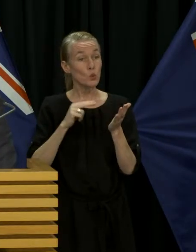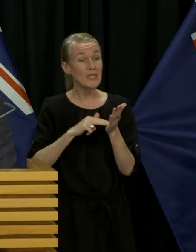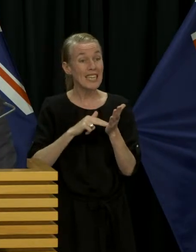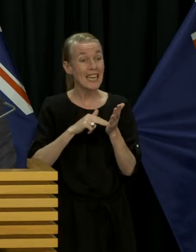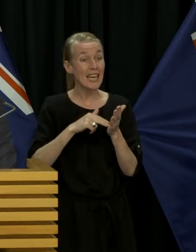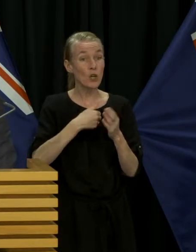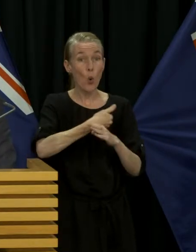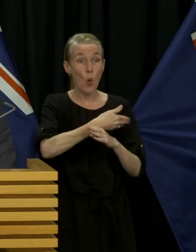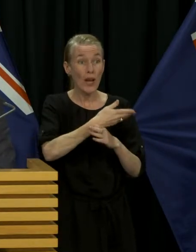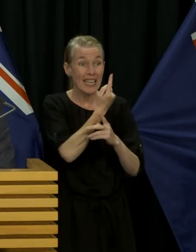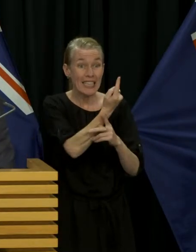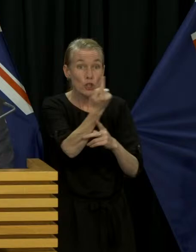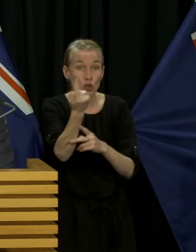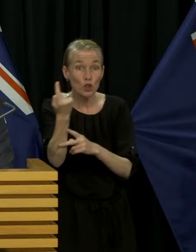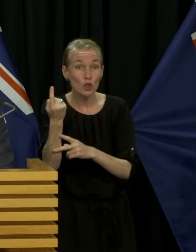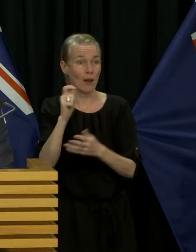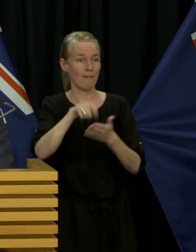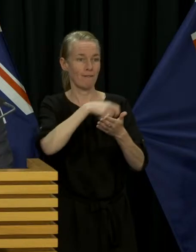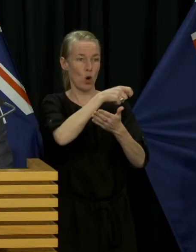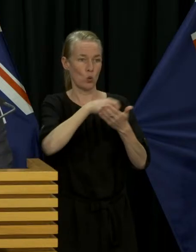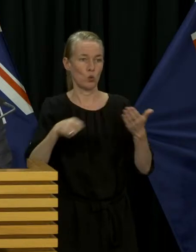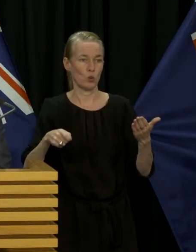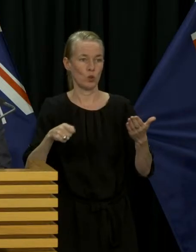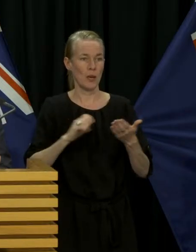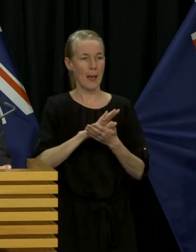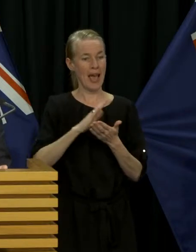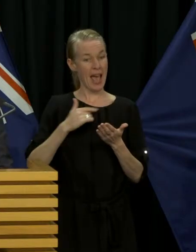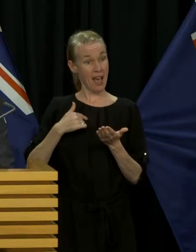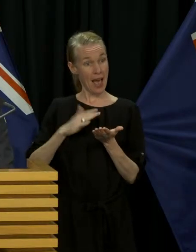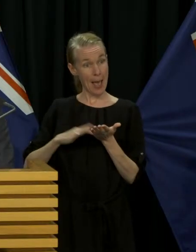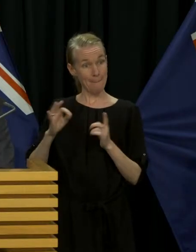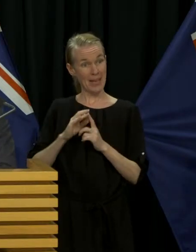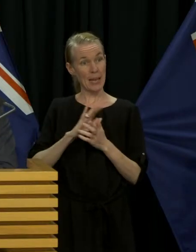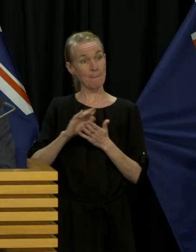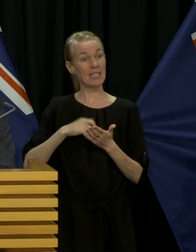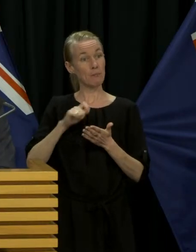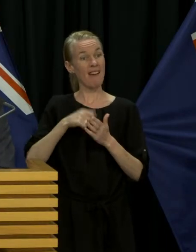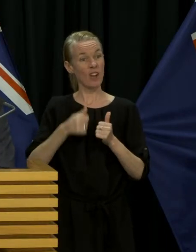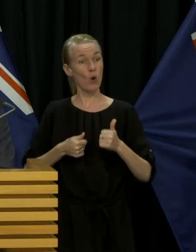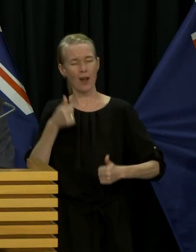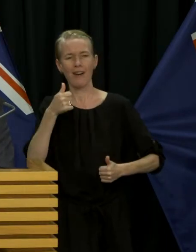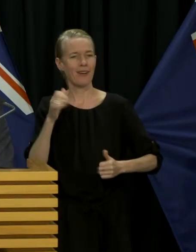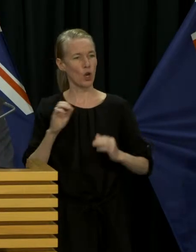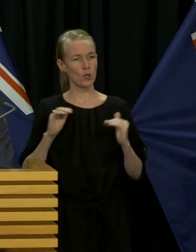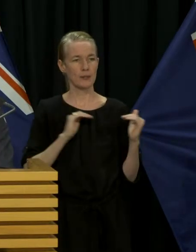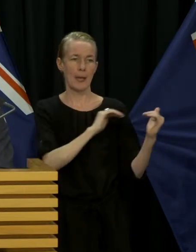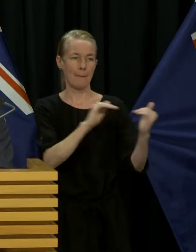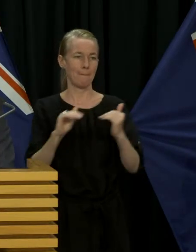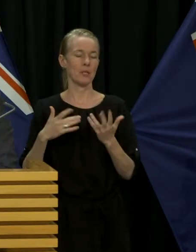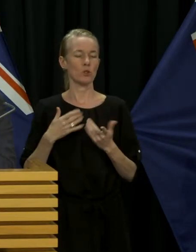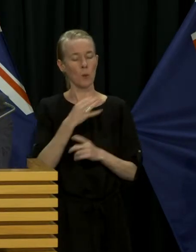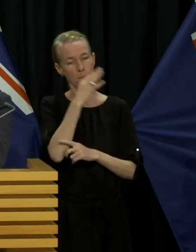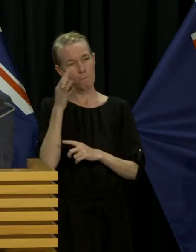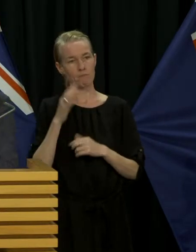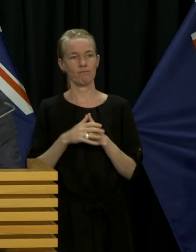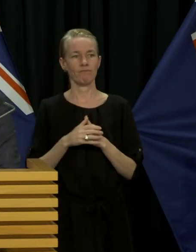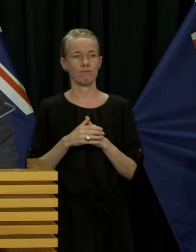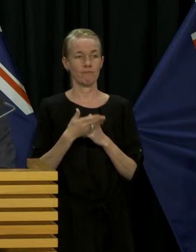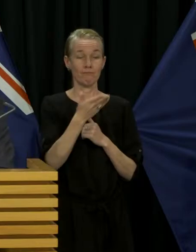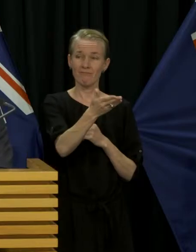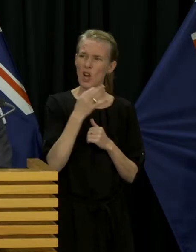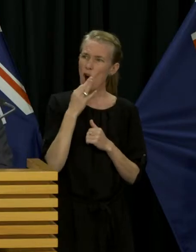in a referendum like this, and I won't be seeking one way or the other to influence the referendum campaign. That